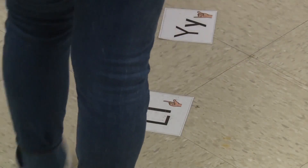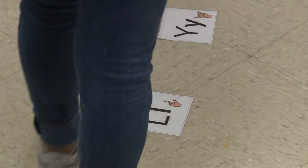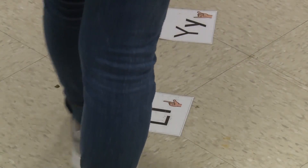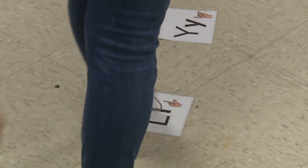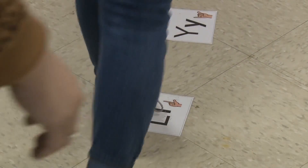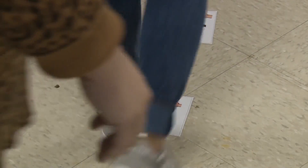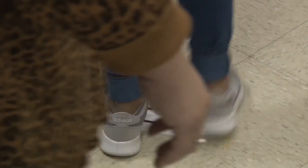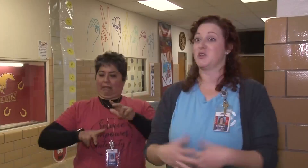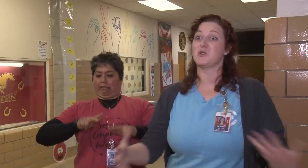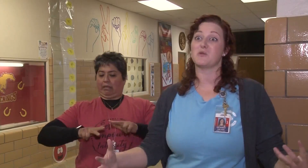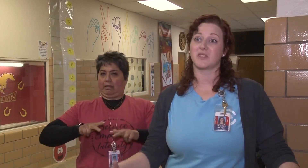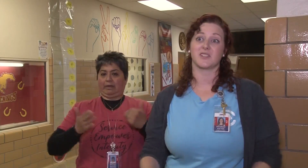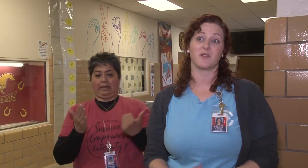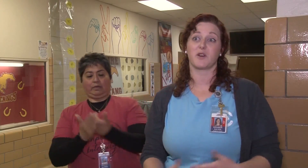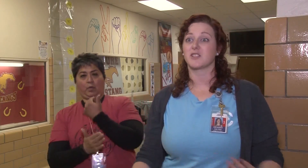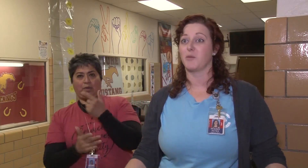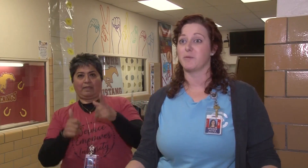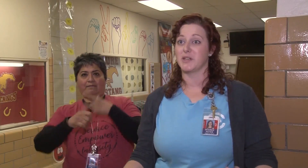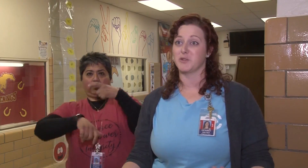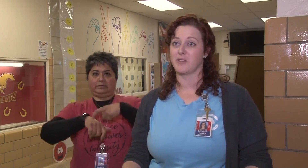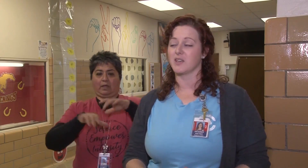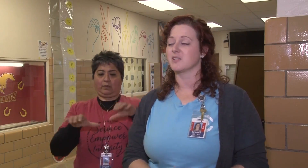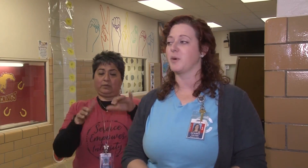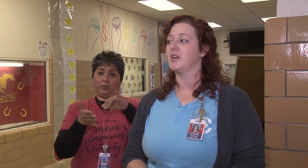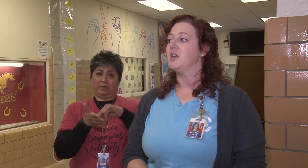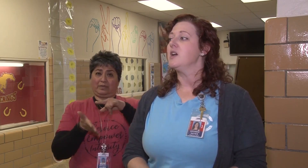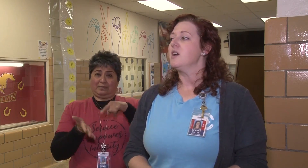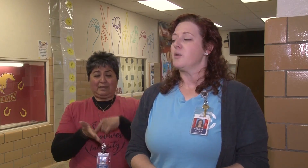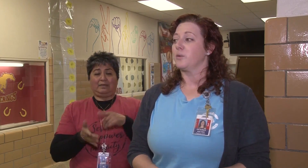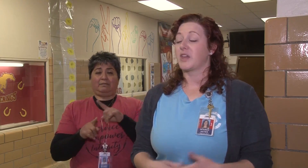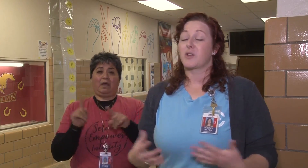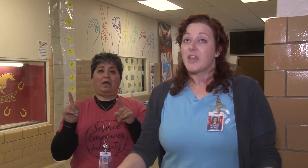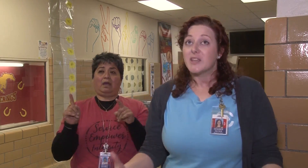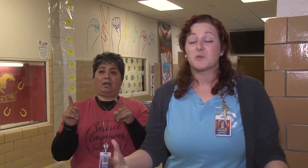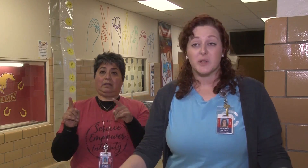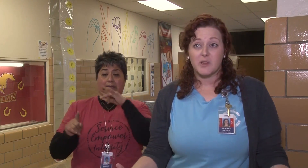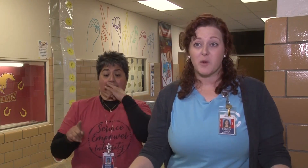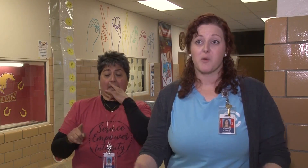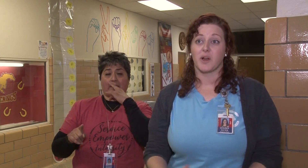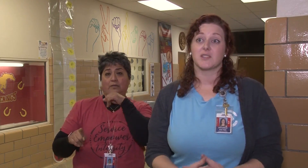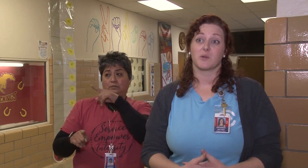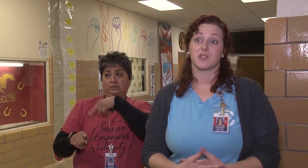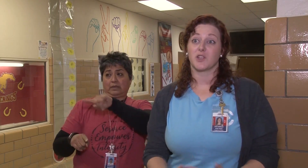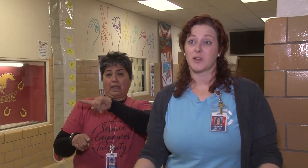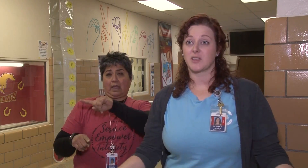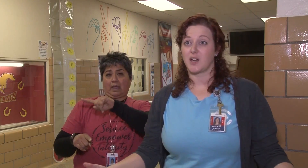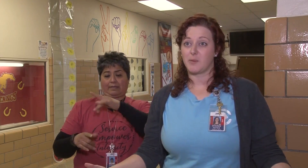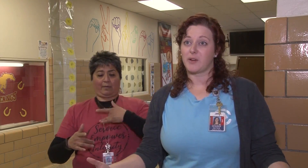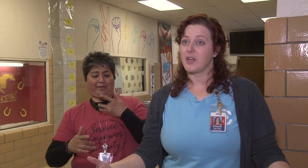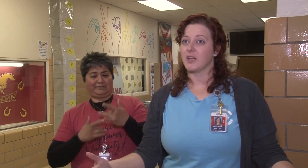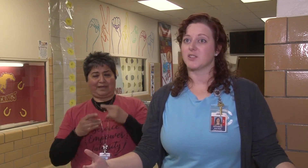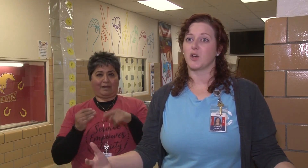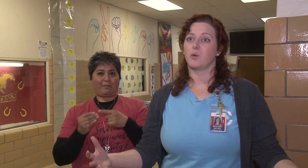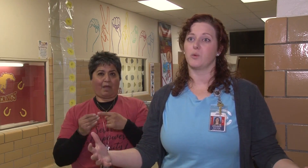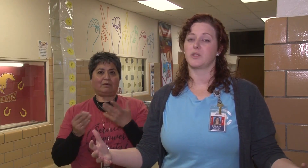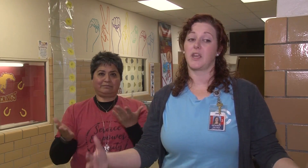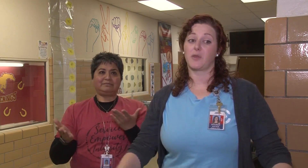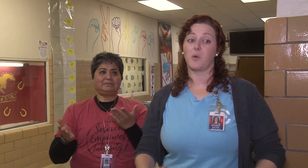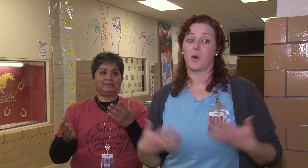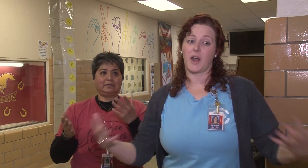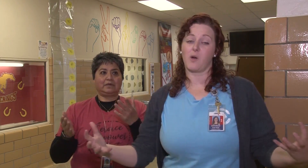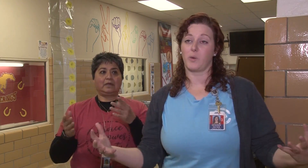leaders in their schools this is new this is the first time we've been doing this but the kids really were the ones that were so excited about it and so